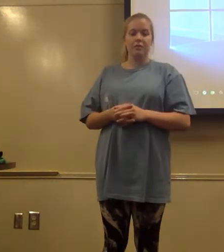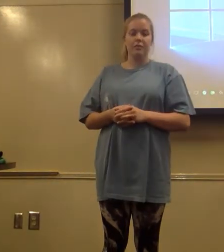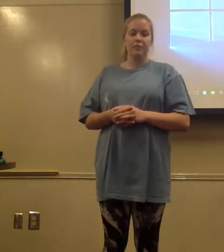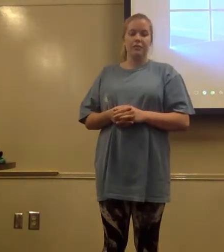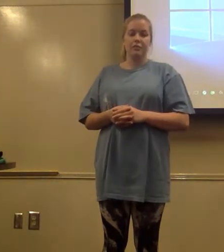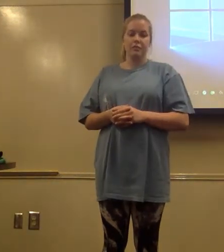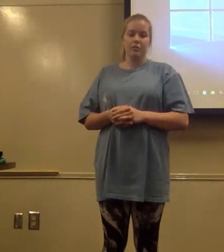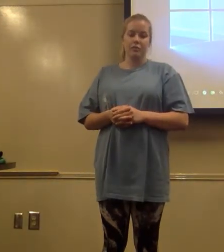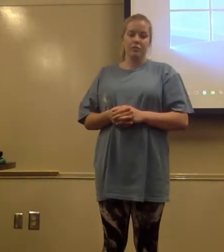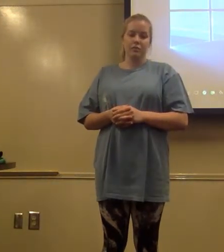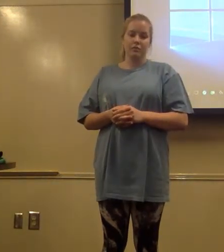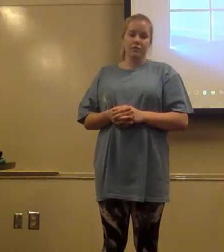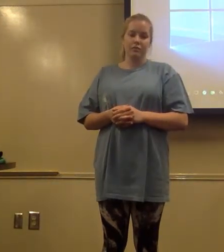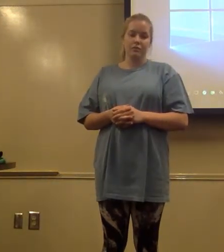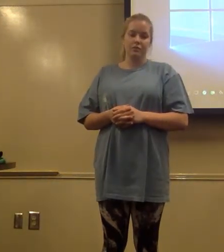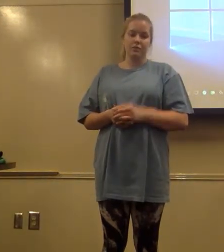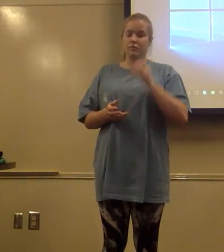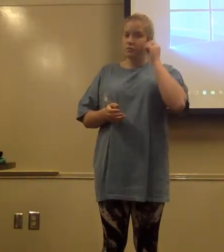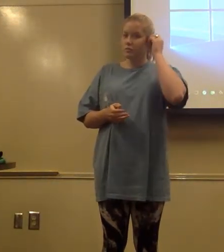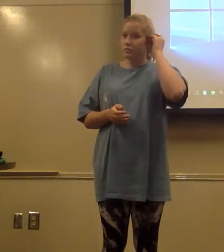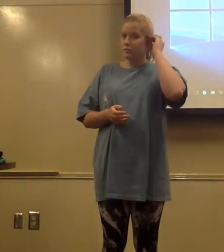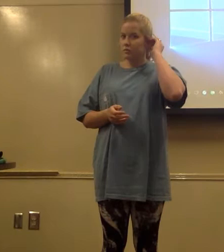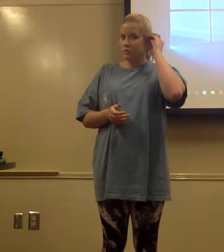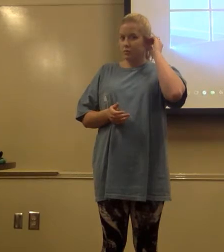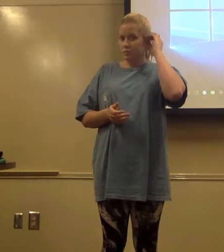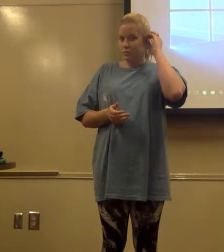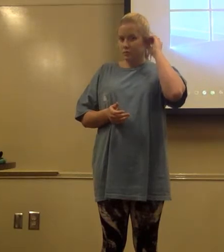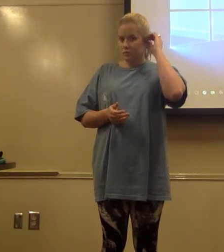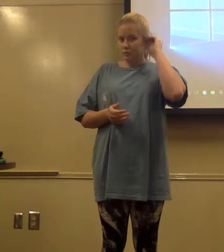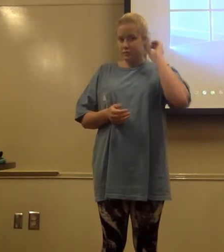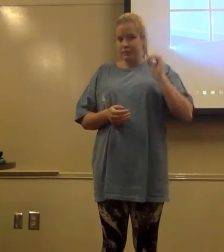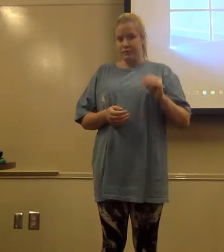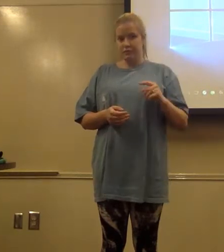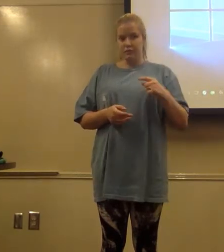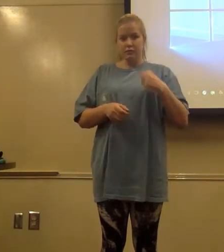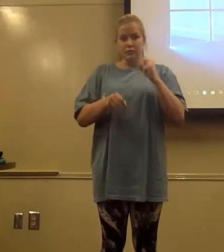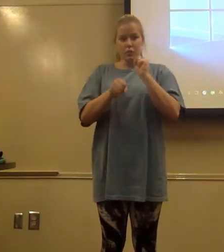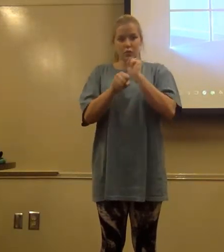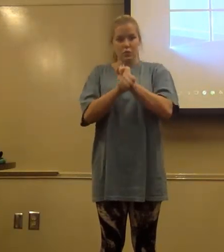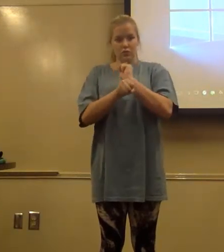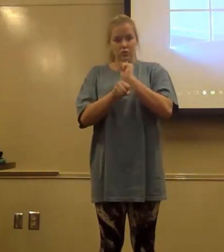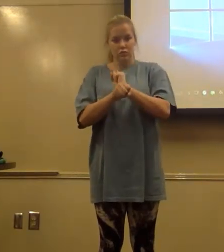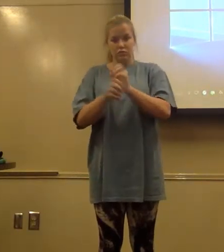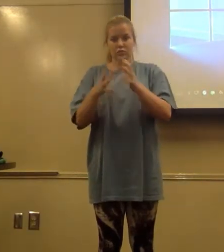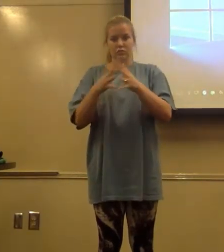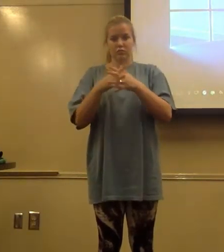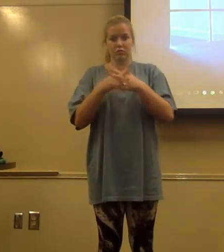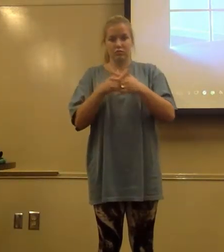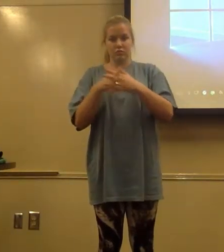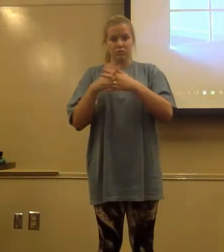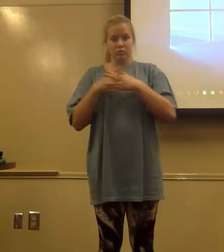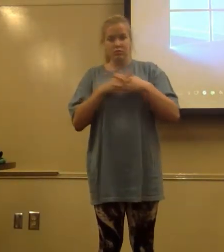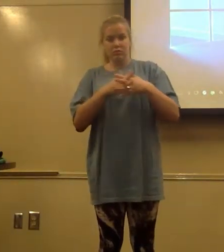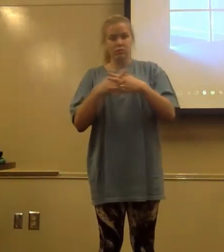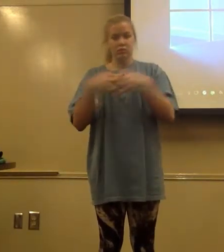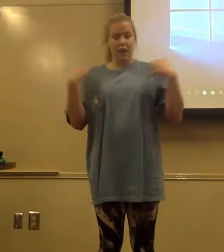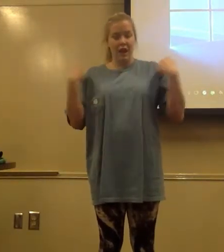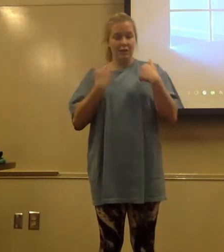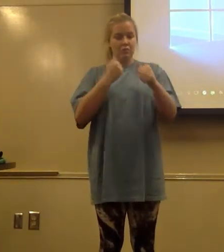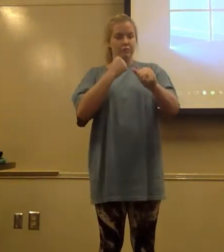all there's evidence-based. nothing covering up. I mean, I work for the Humane Society of the United States, the largest animal protection organization in the world. What